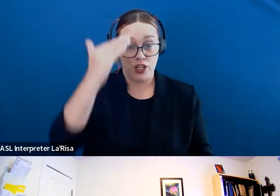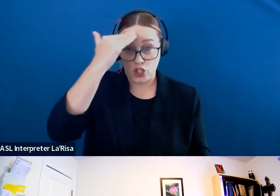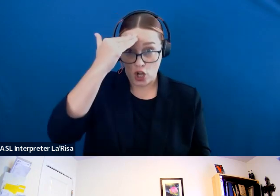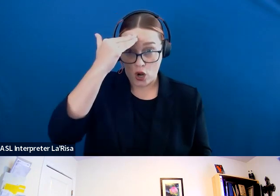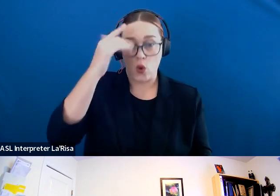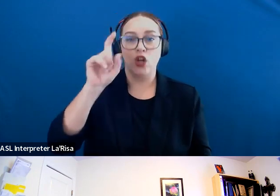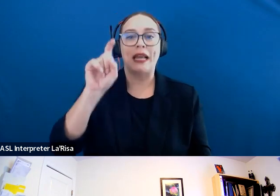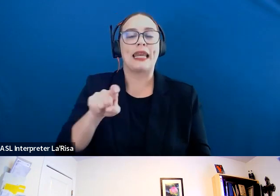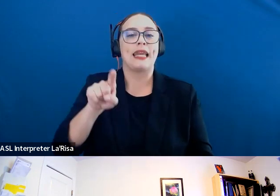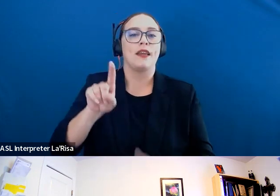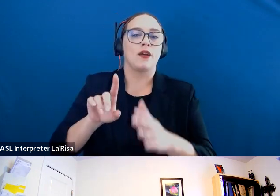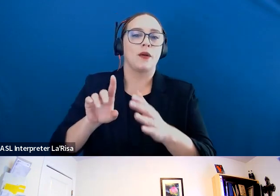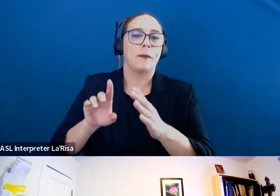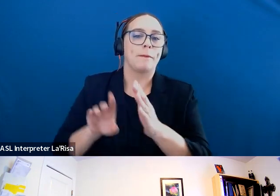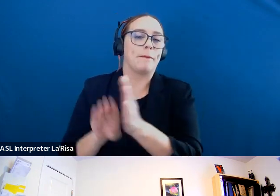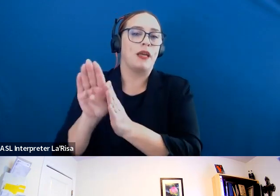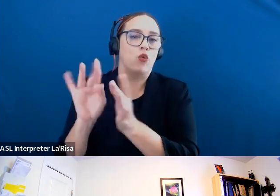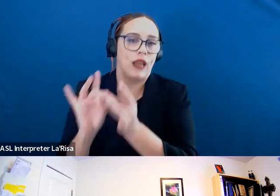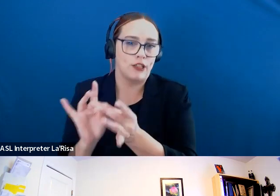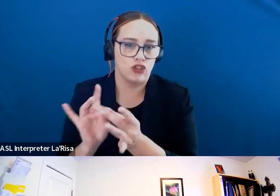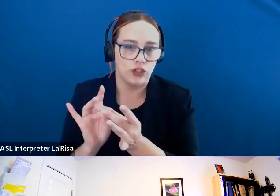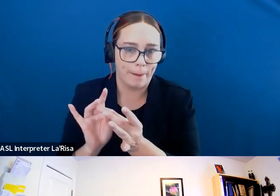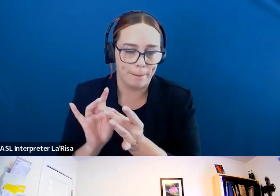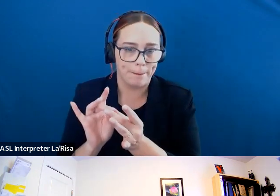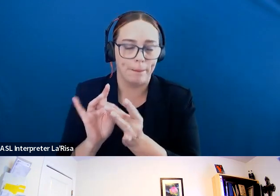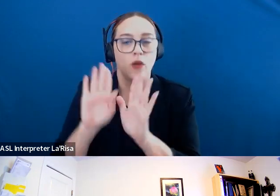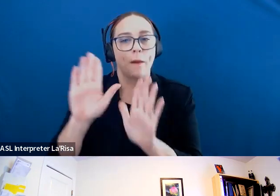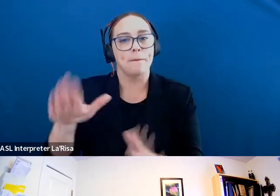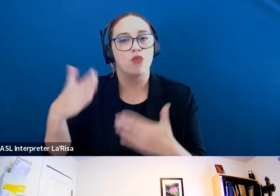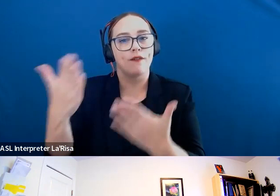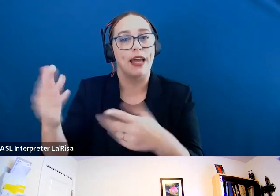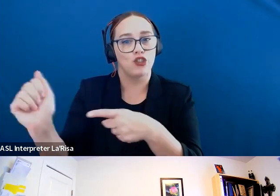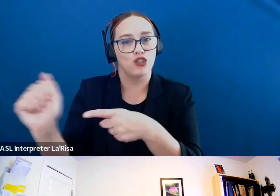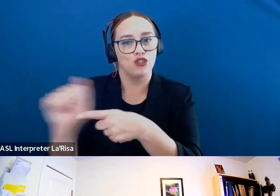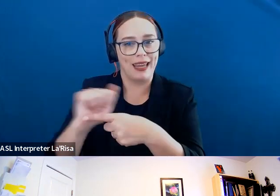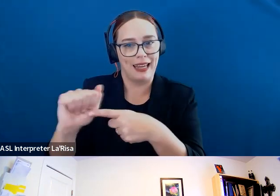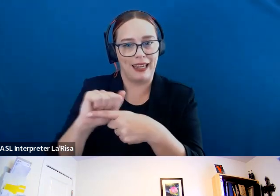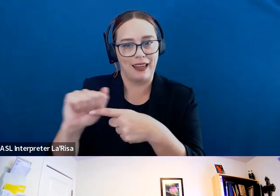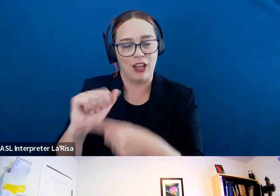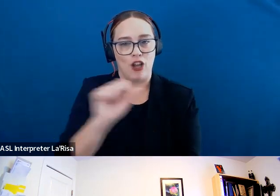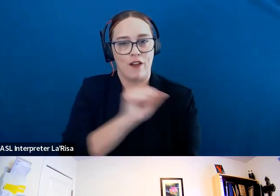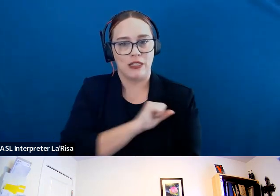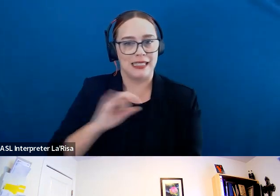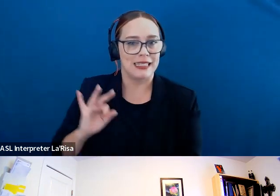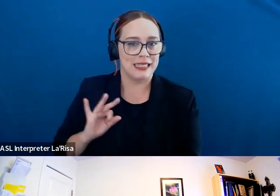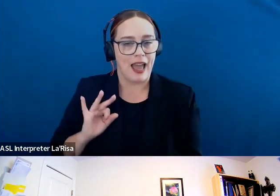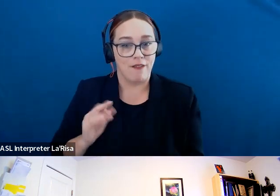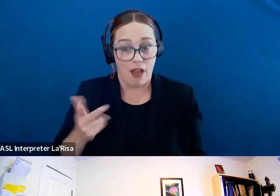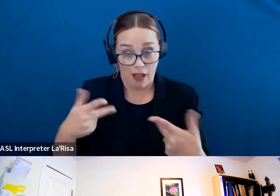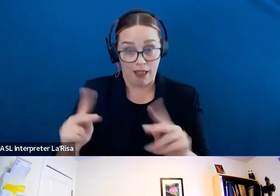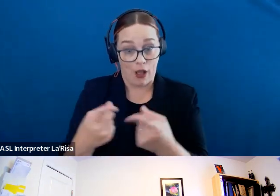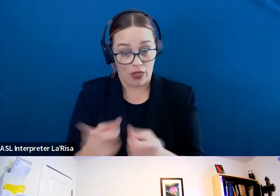relationships. And they need to provide training opportunities for staff to further build their skills in